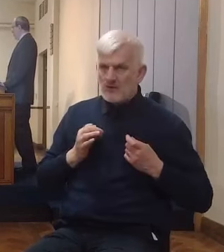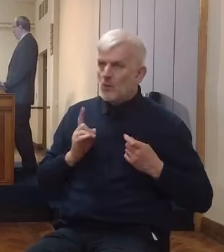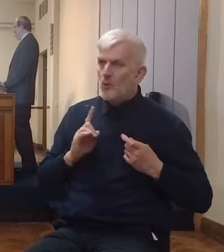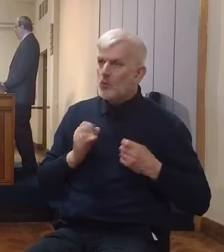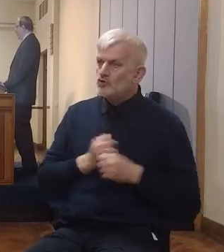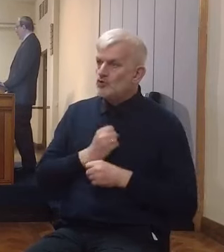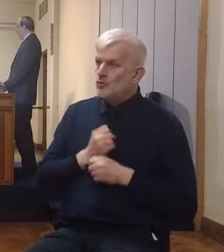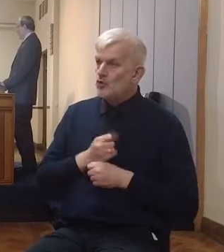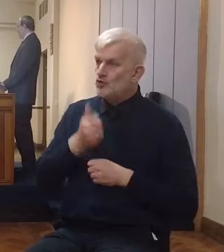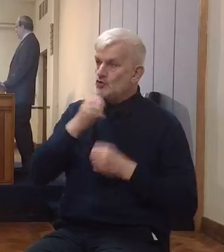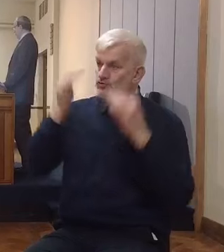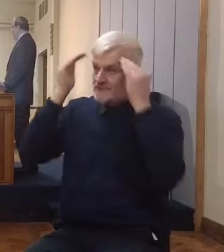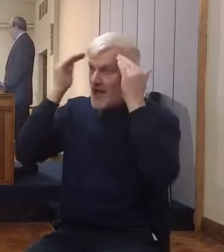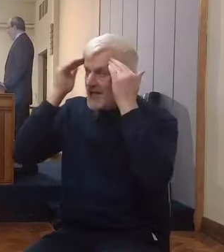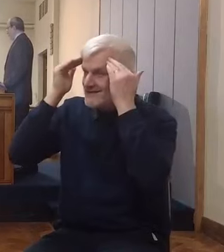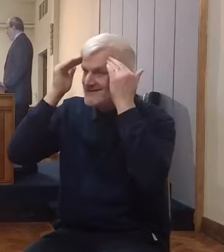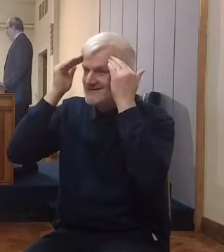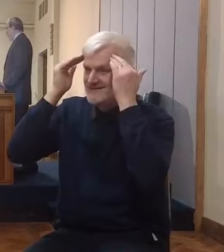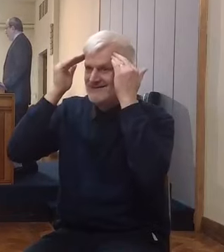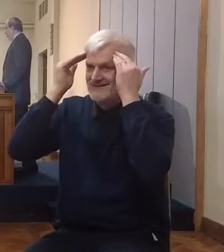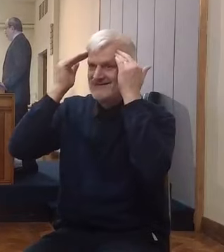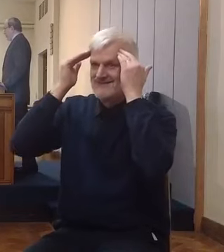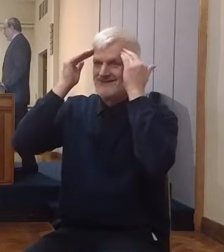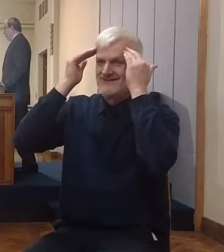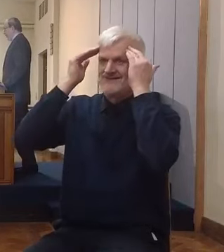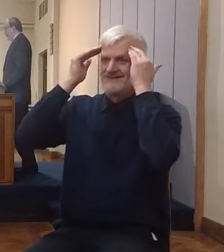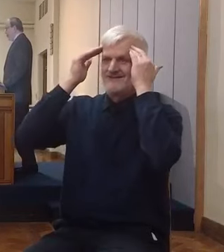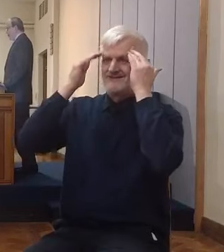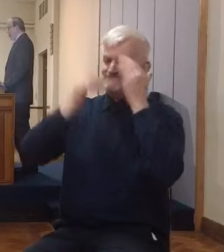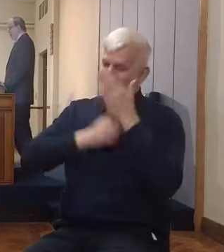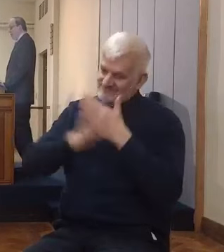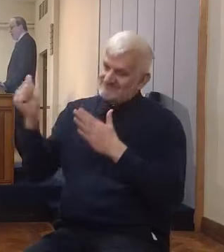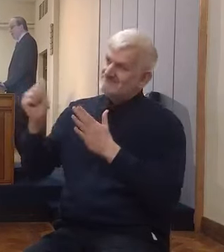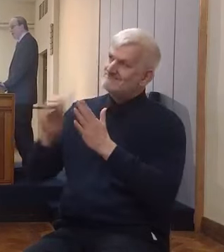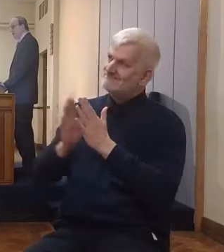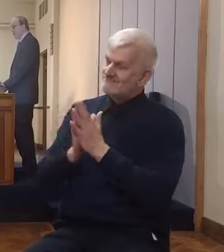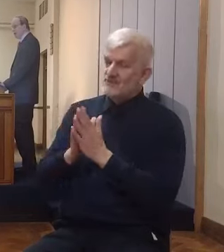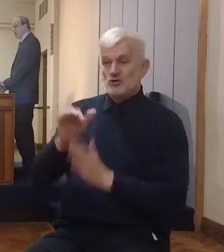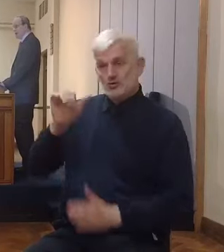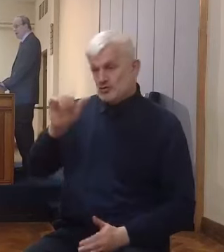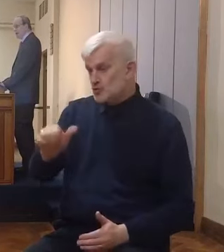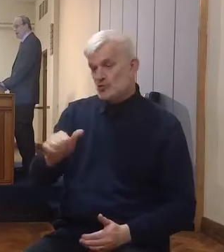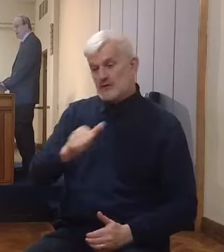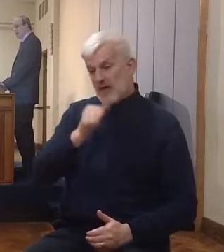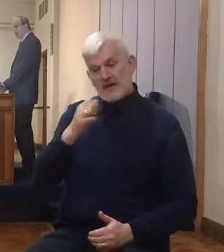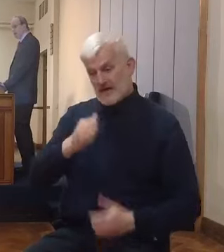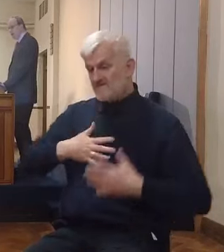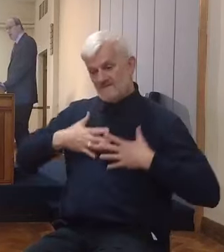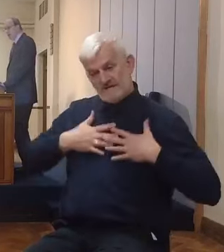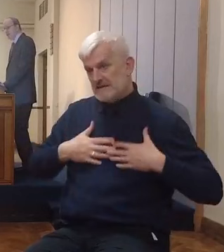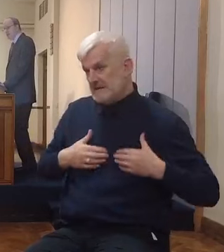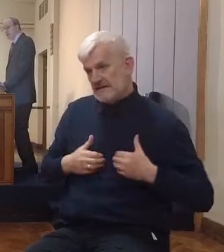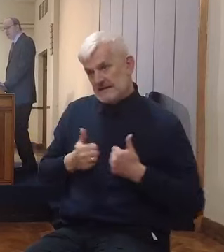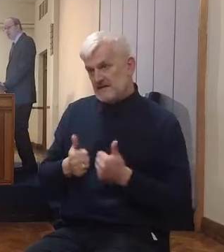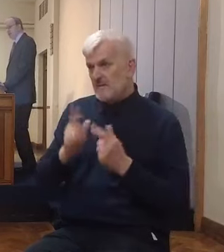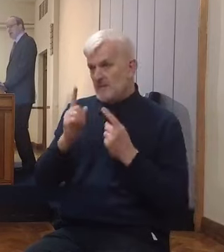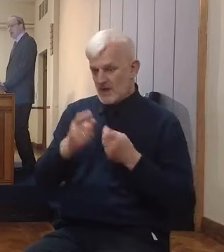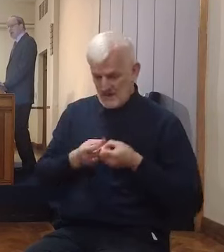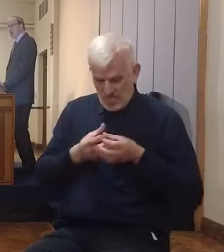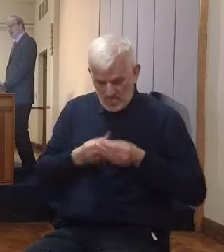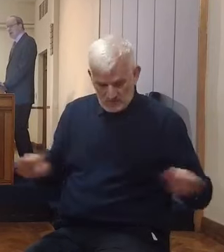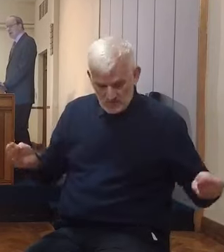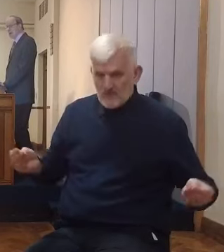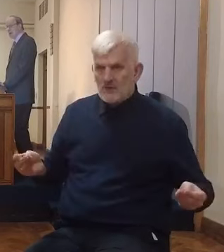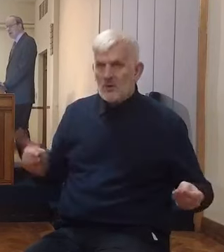to pray. It's nicer to have it operating. But when it forsakes you, you can still pray. You